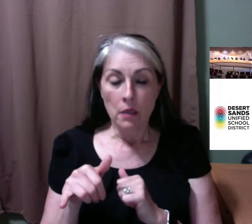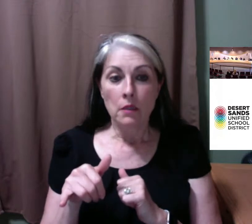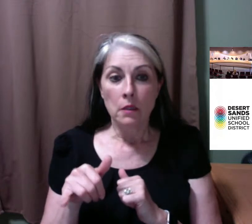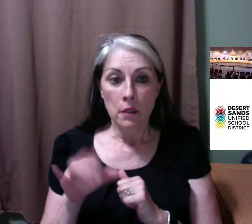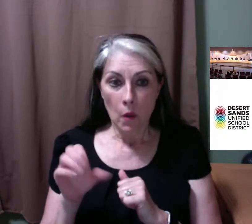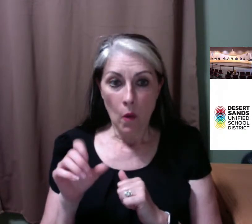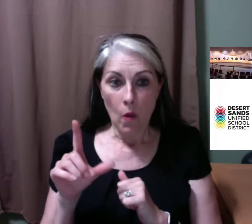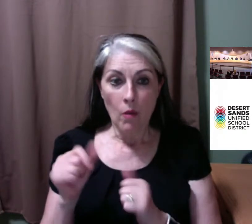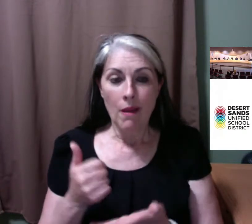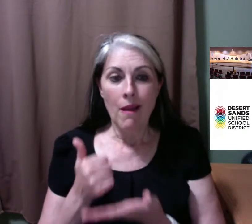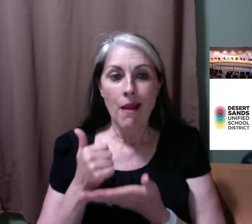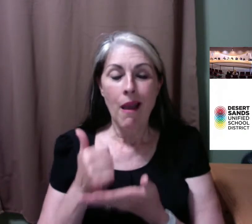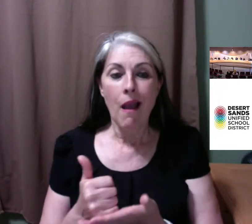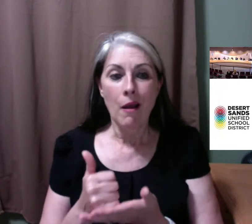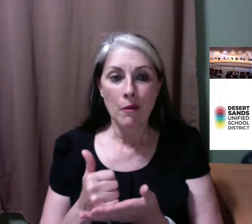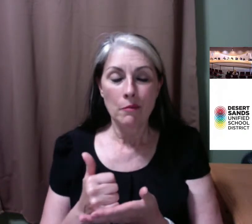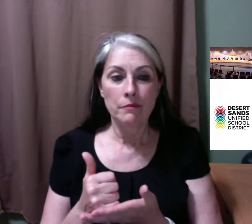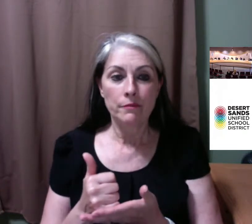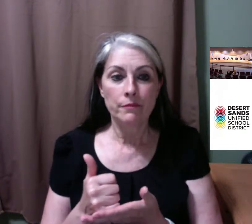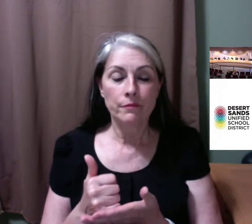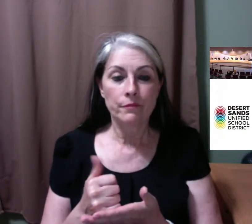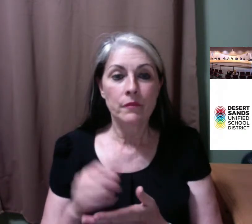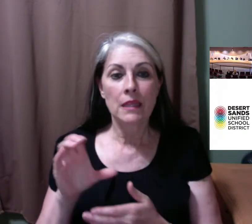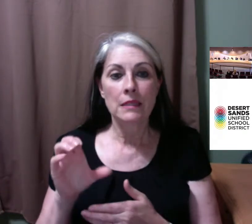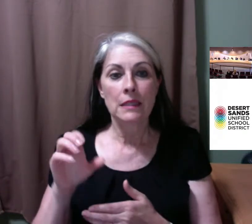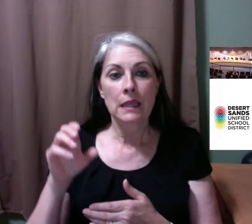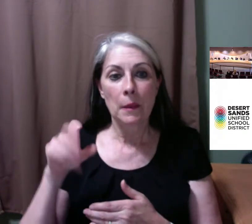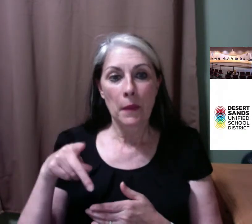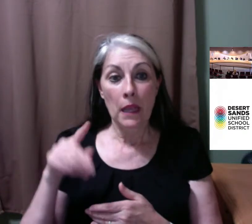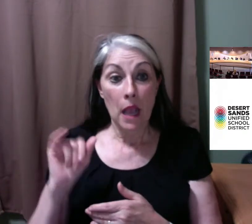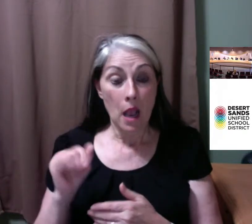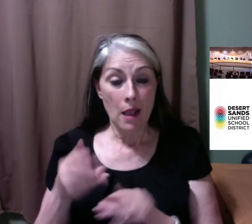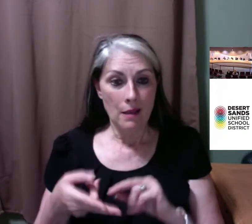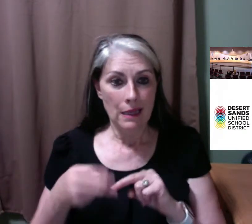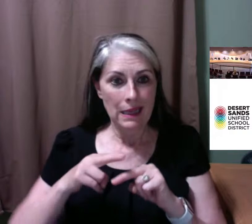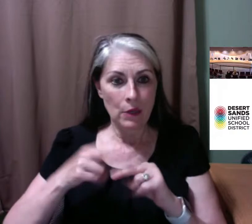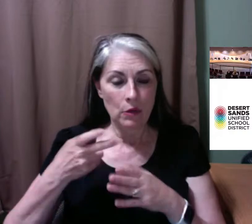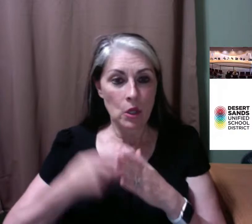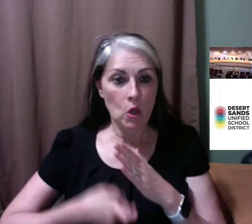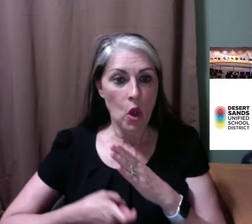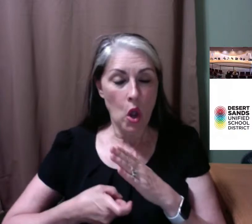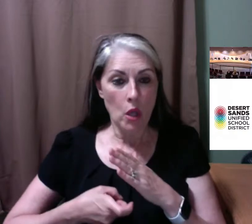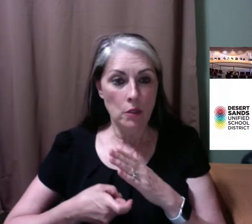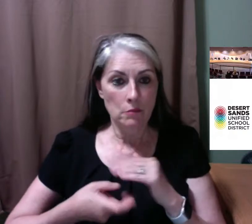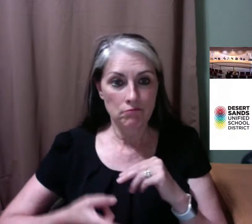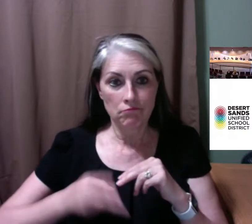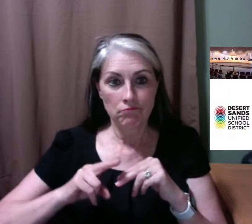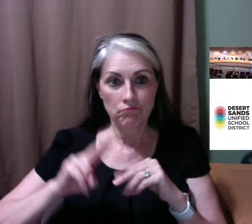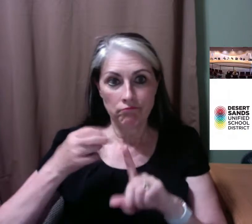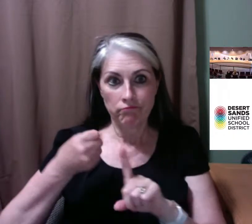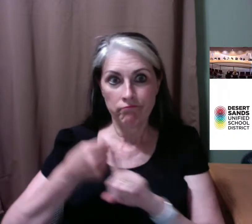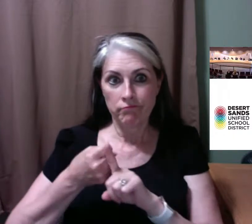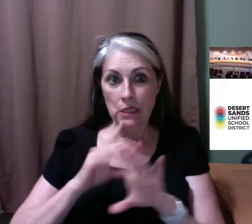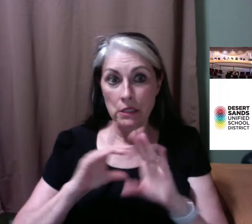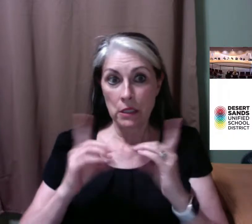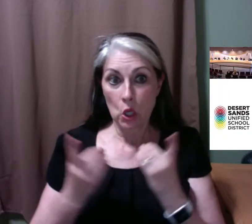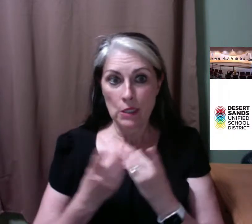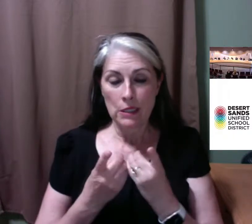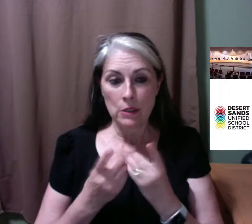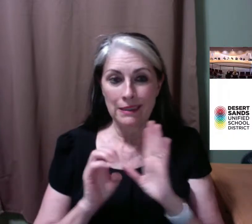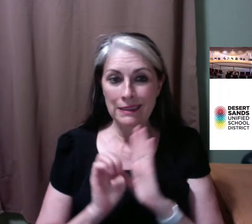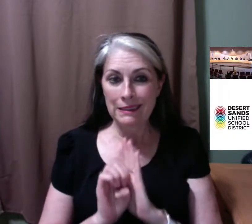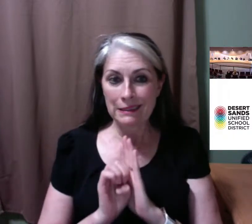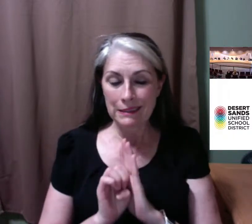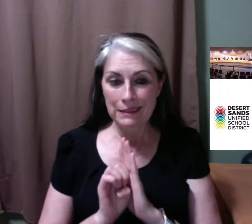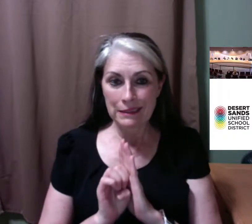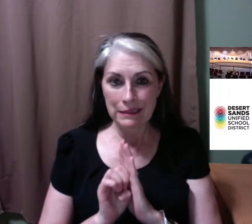COLA helps negate that. We have CPI increases, meaning the cost inflation has significantly impacted our district. As an example, a